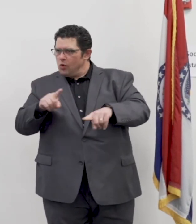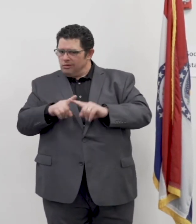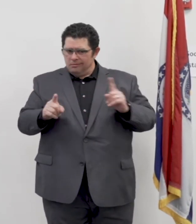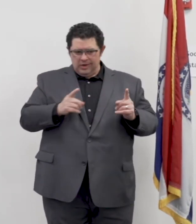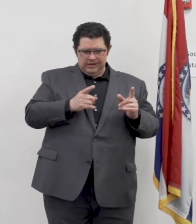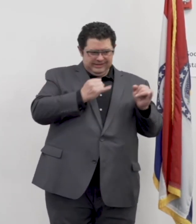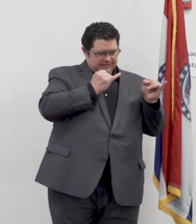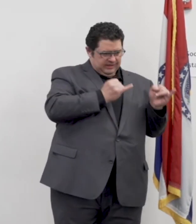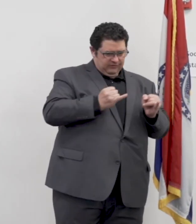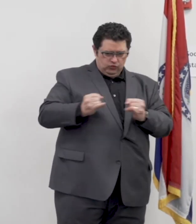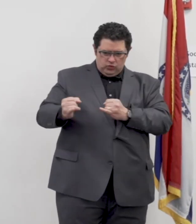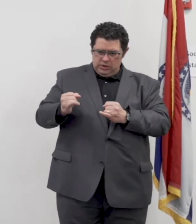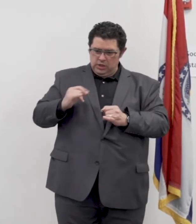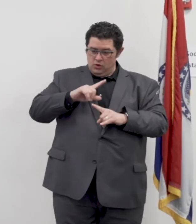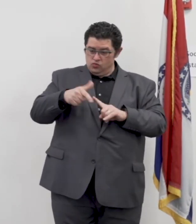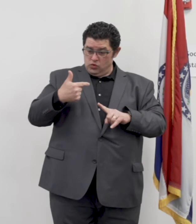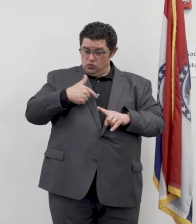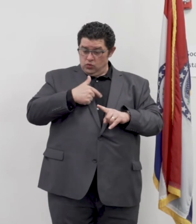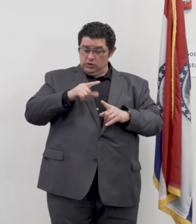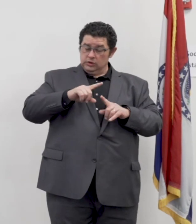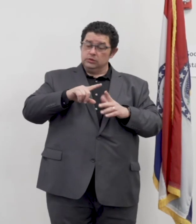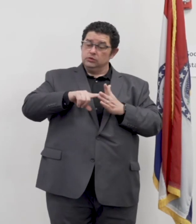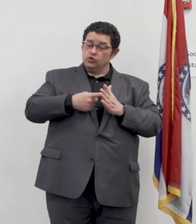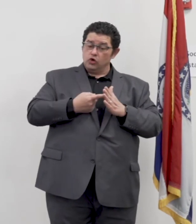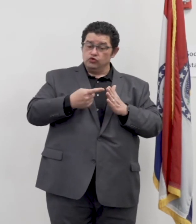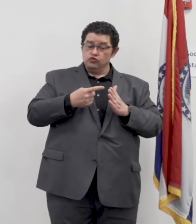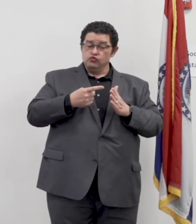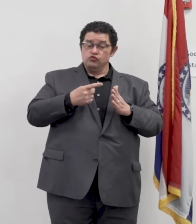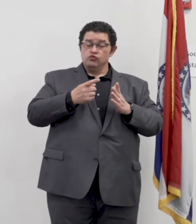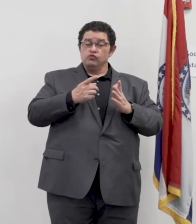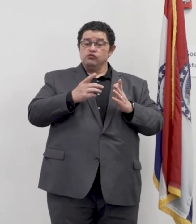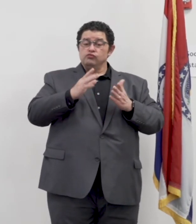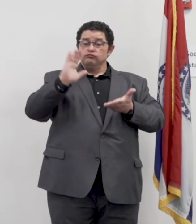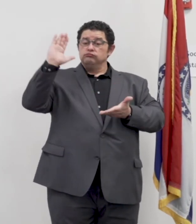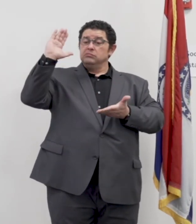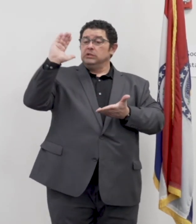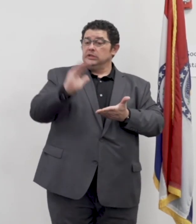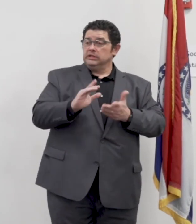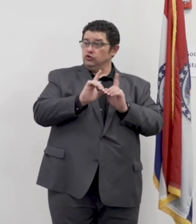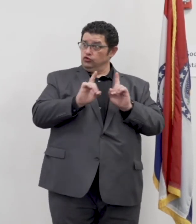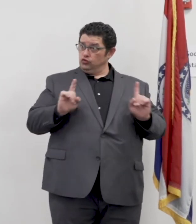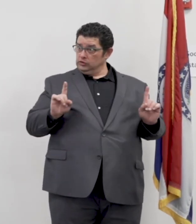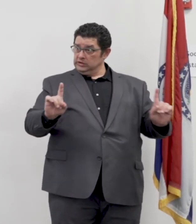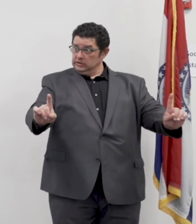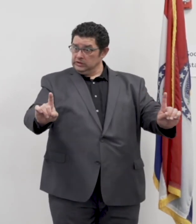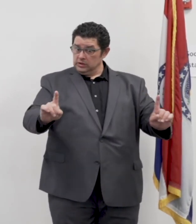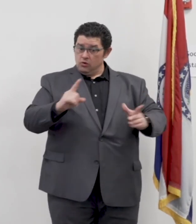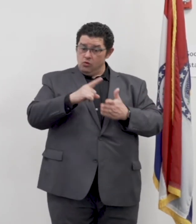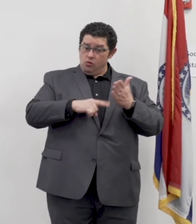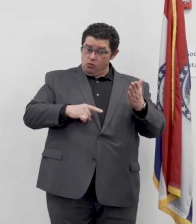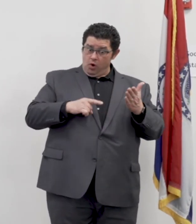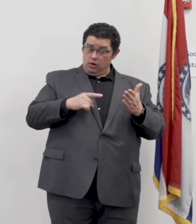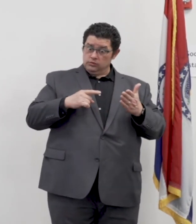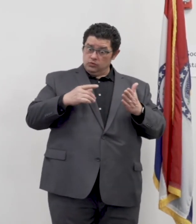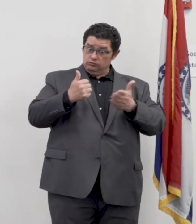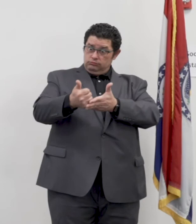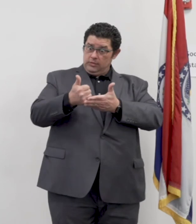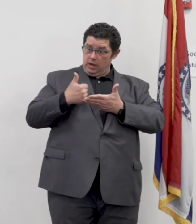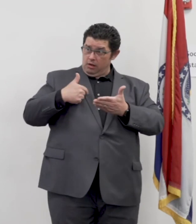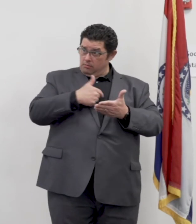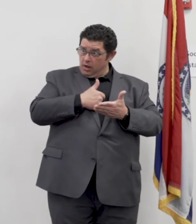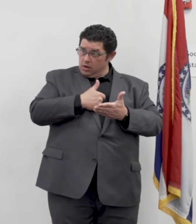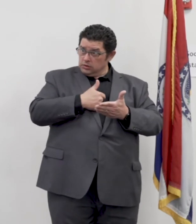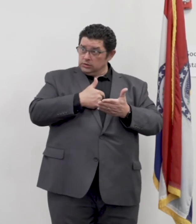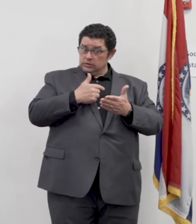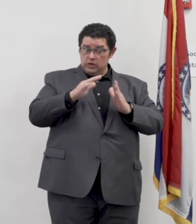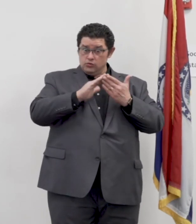as we begin to ease our social distancing restrictions, really what keeps us safe moving forward as a community is individual